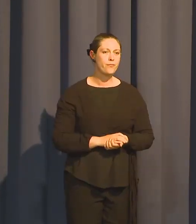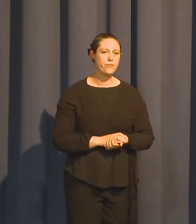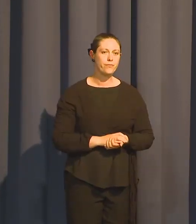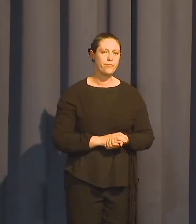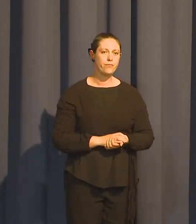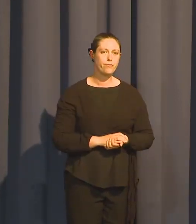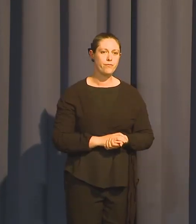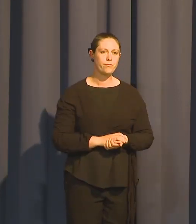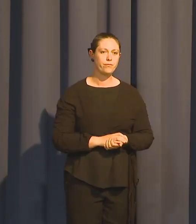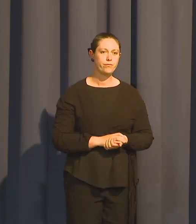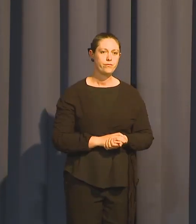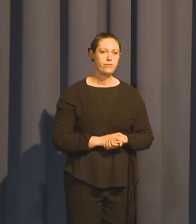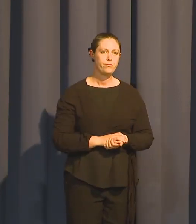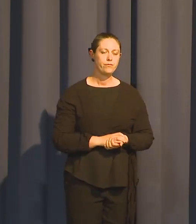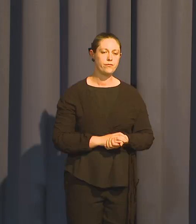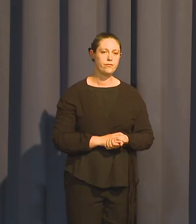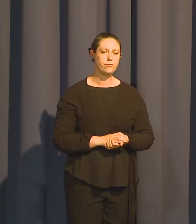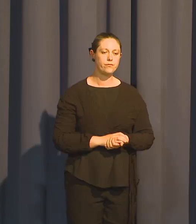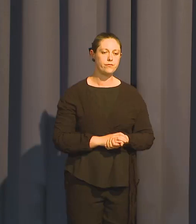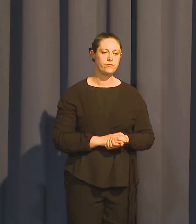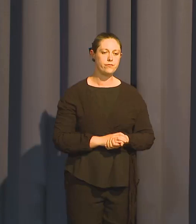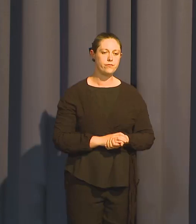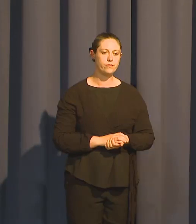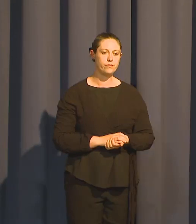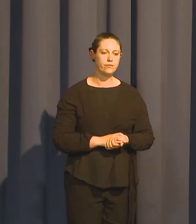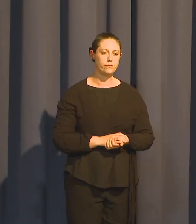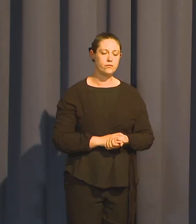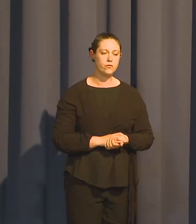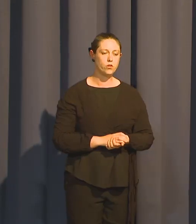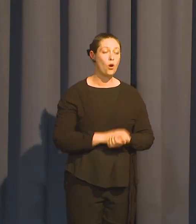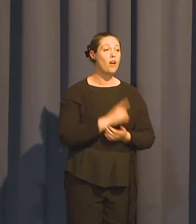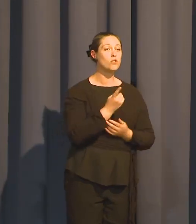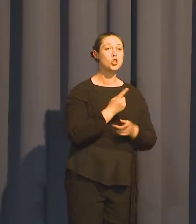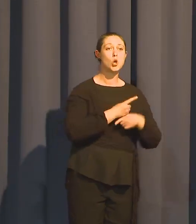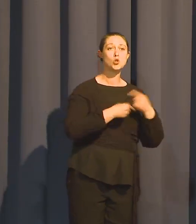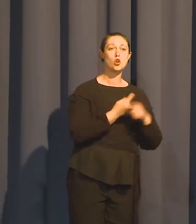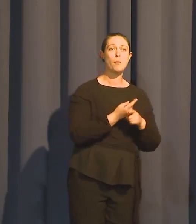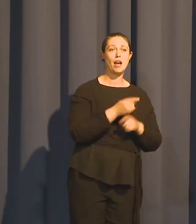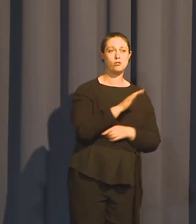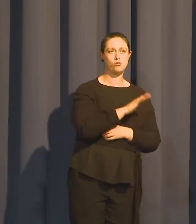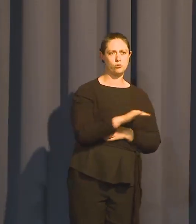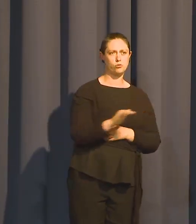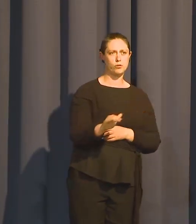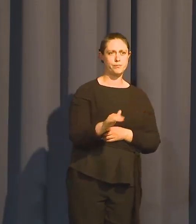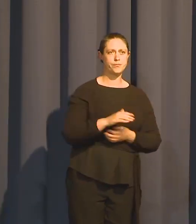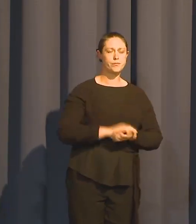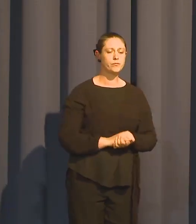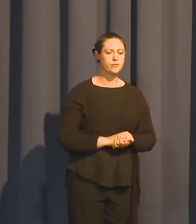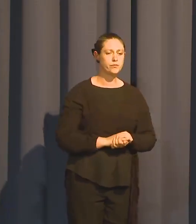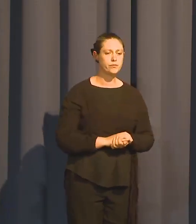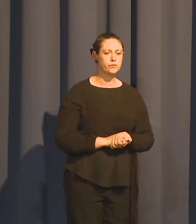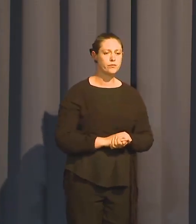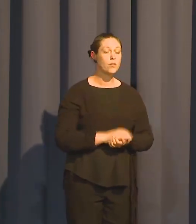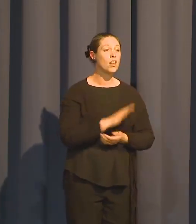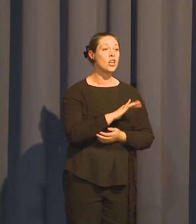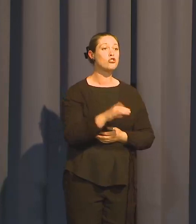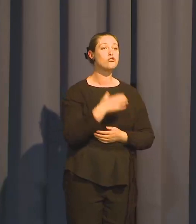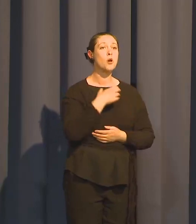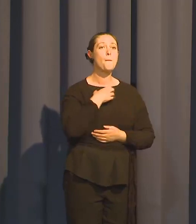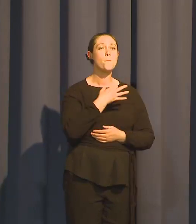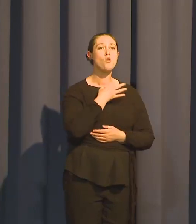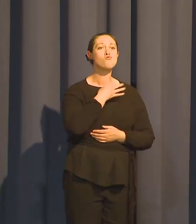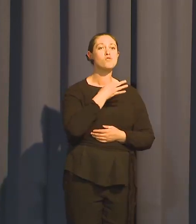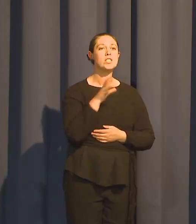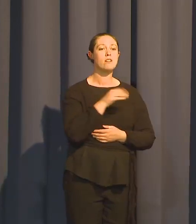Okay, so we're going to start with children. Children, as I've said, are more vulnerable to lead exposure. They